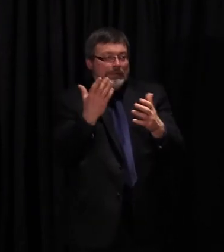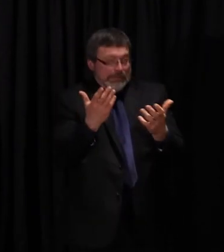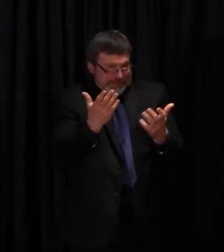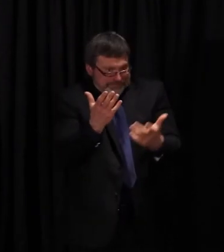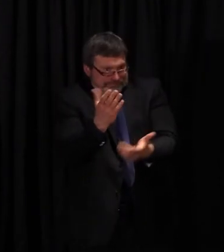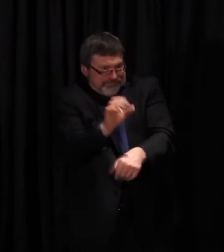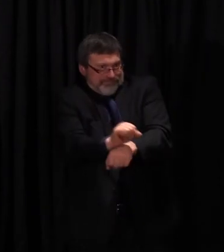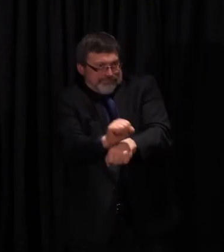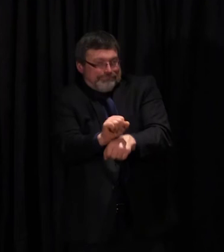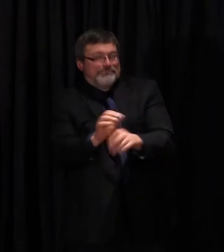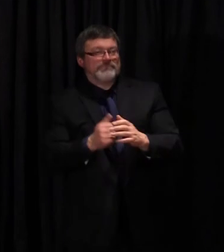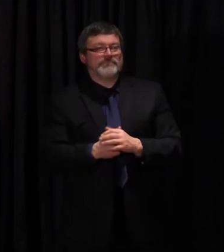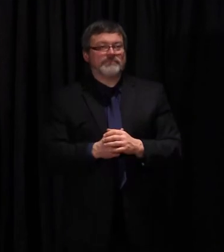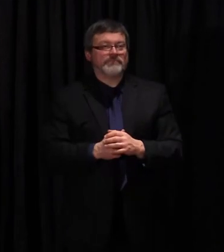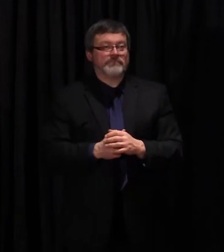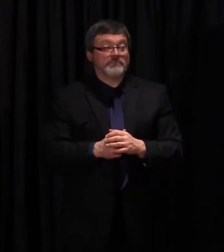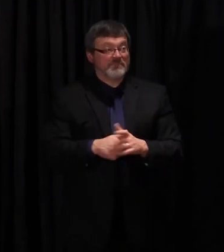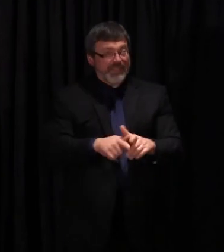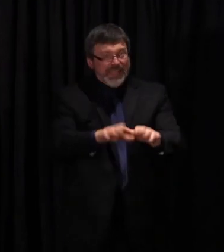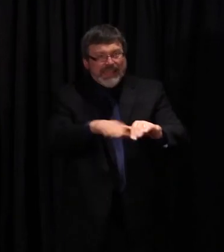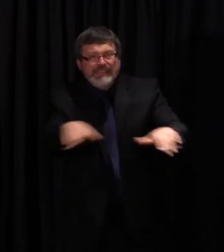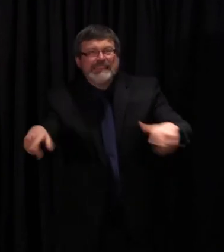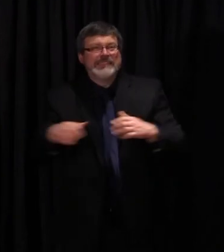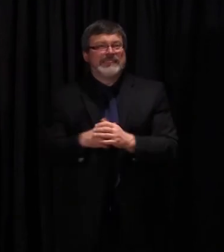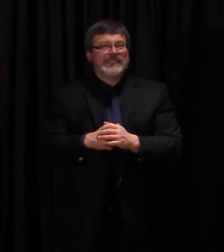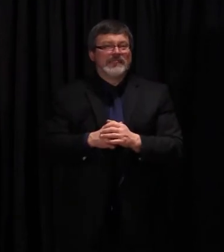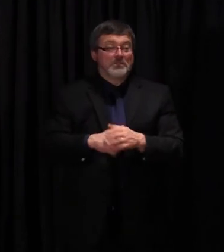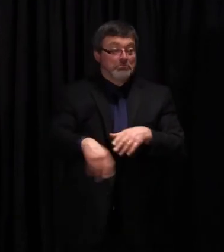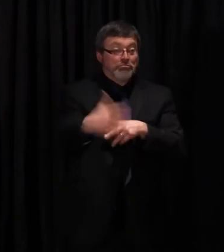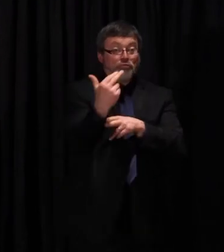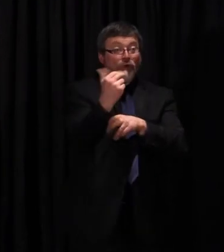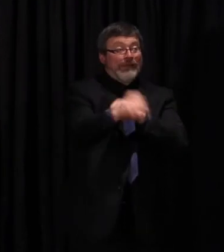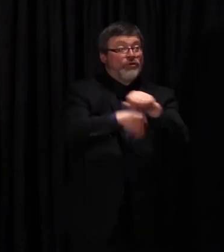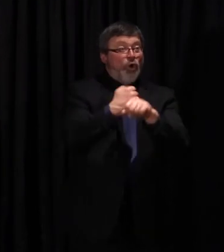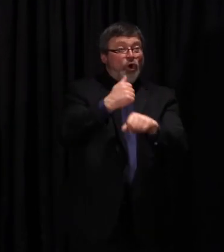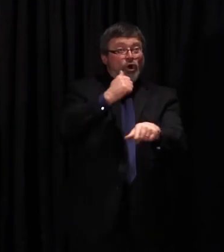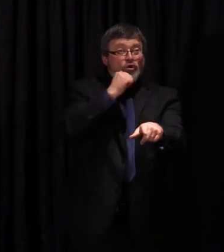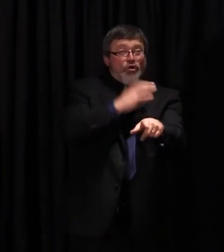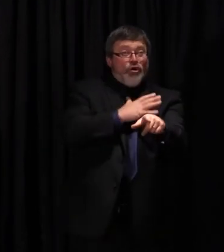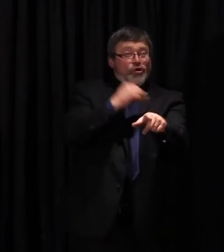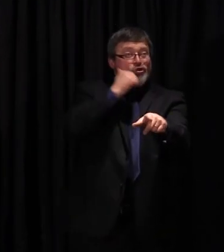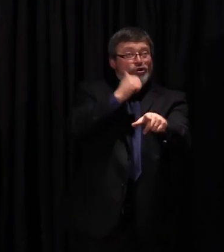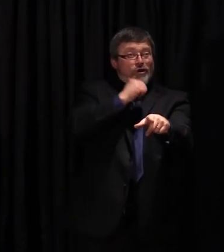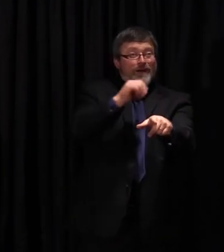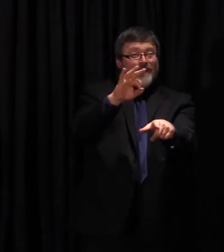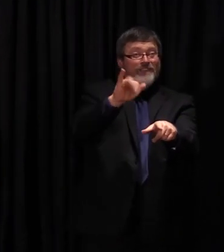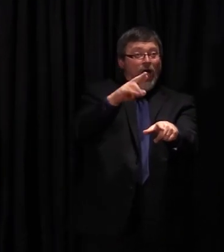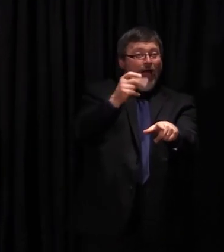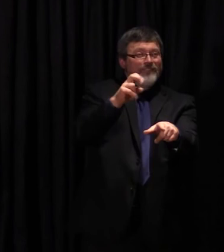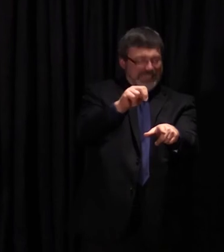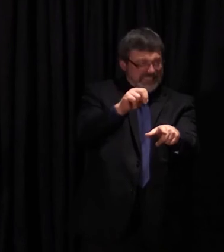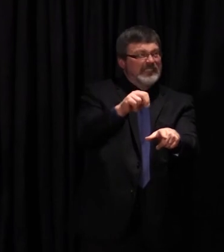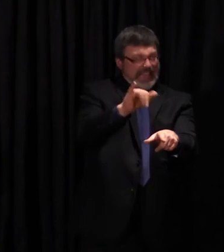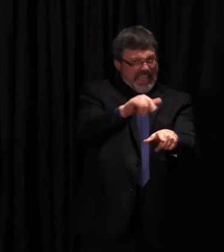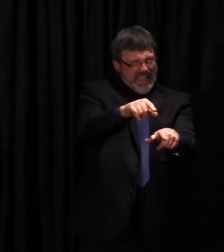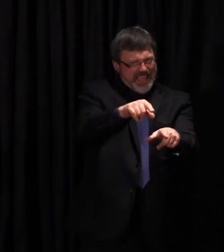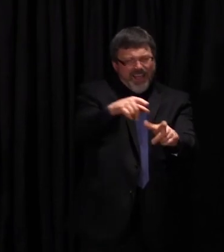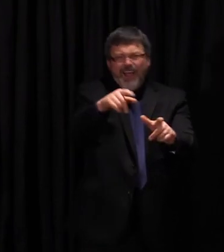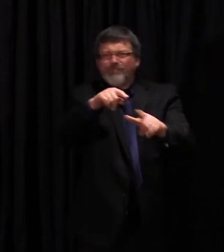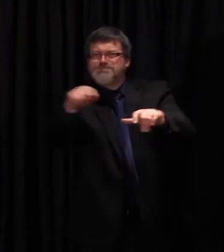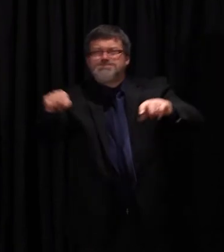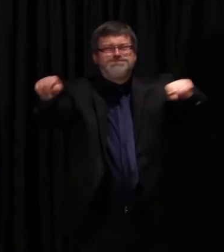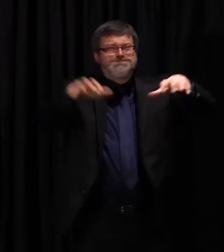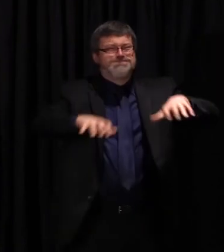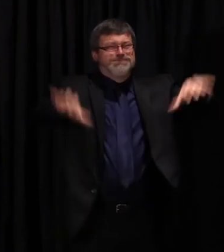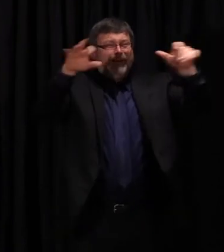The kids, like that 13-year-old Fairhaven student and thousands like her, who need us